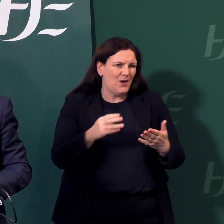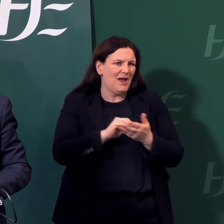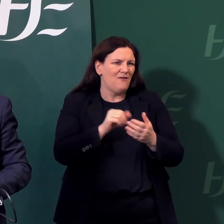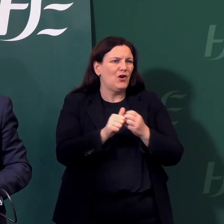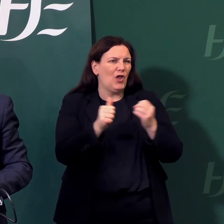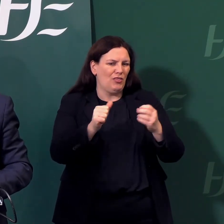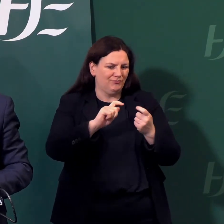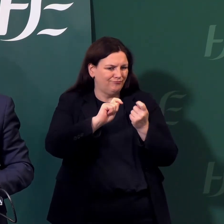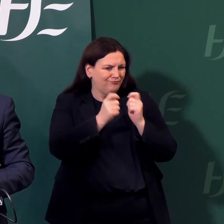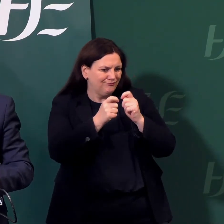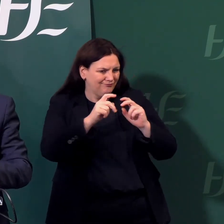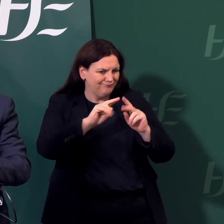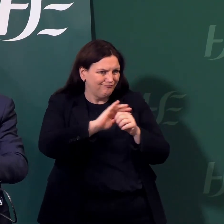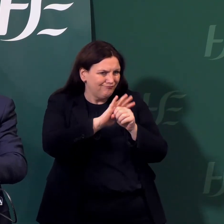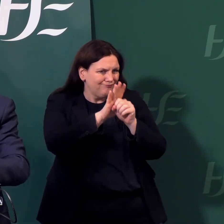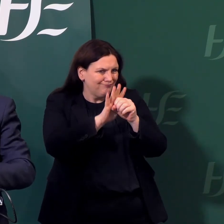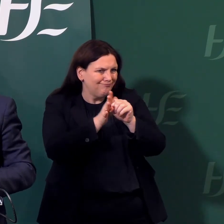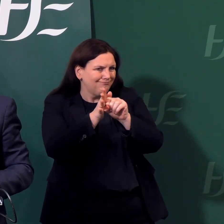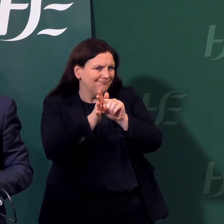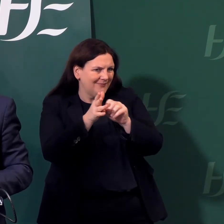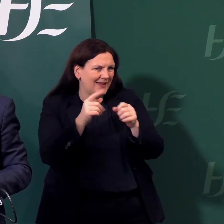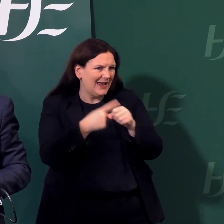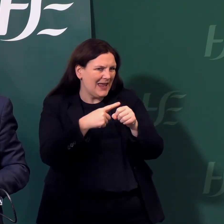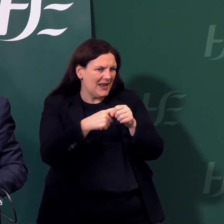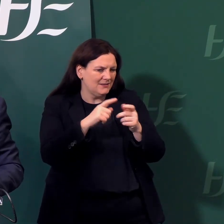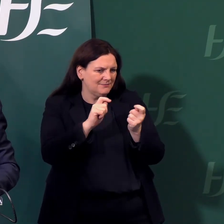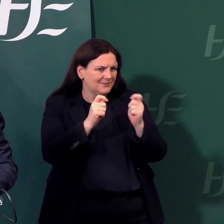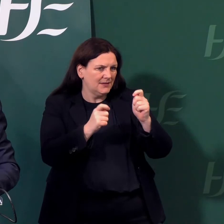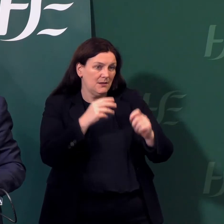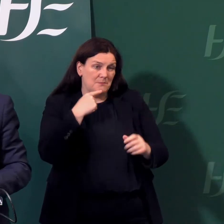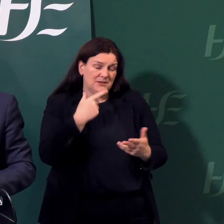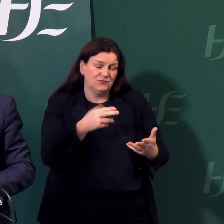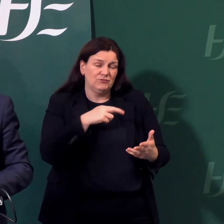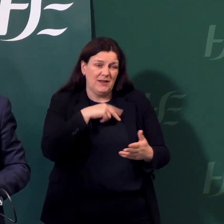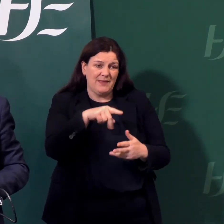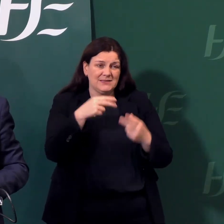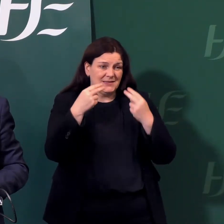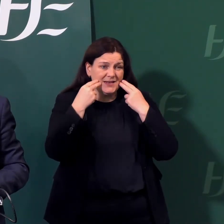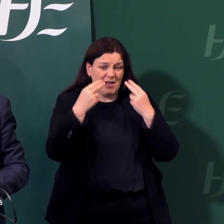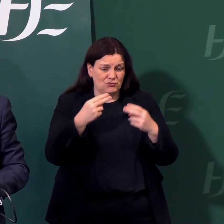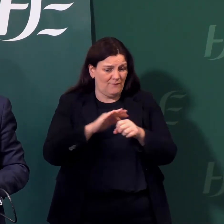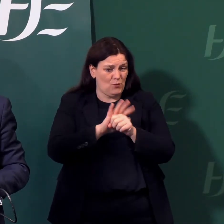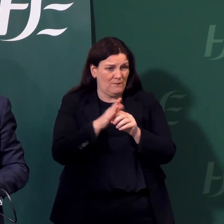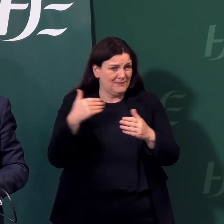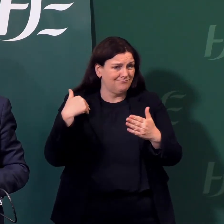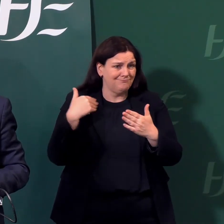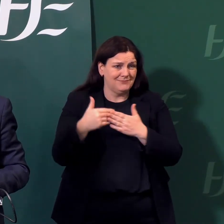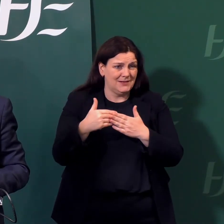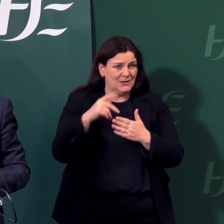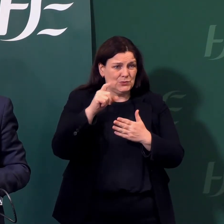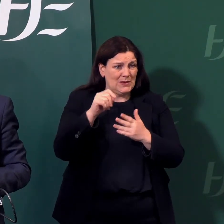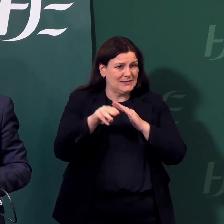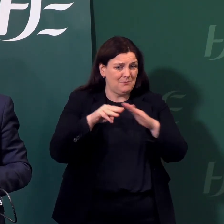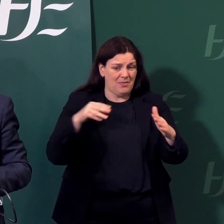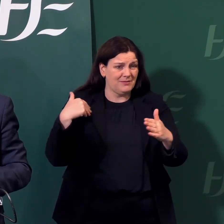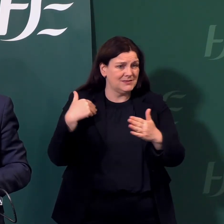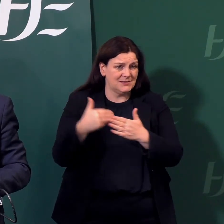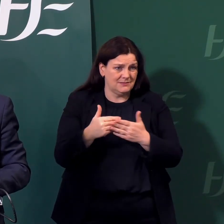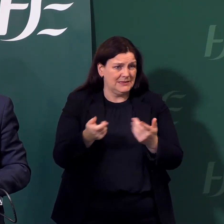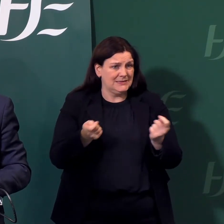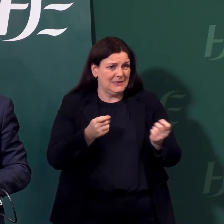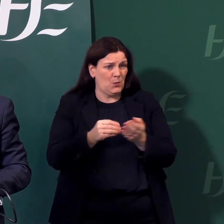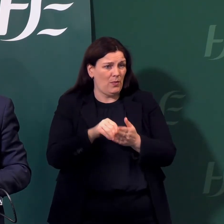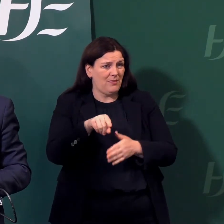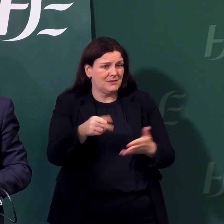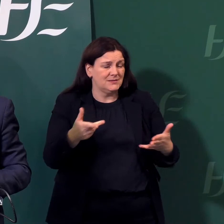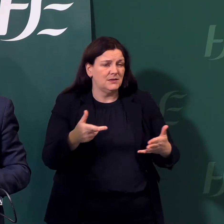uncertainty again. But I think, as we've always said, that's the very nature of COVID that we've been dealing with for the past 20 months or so, in terms